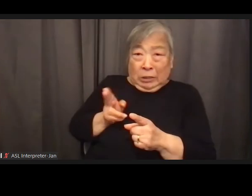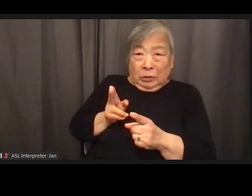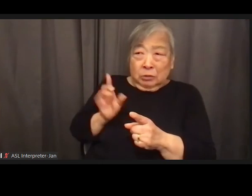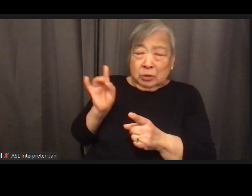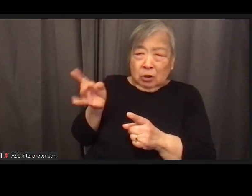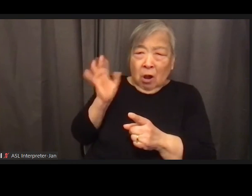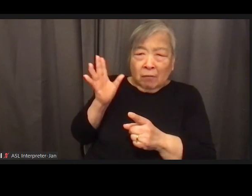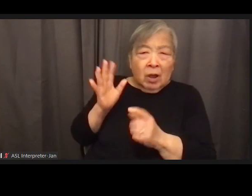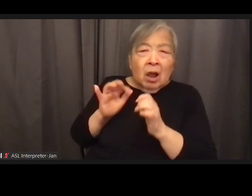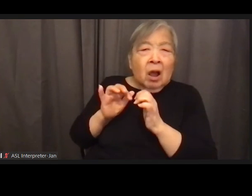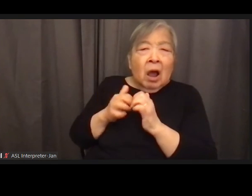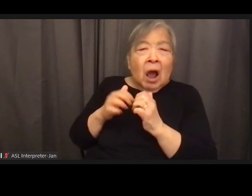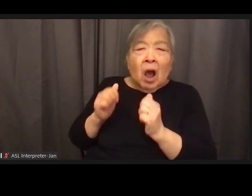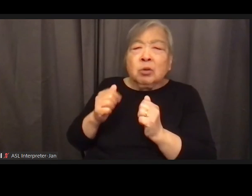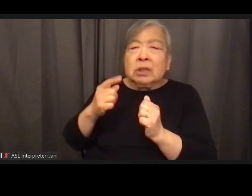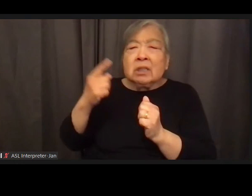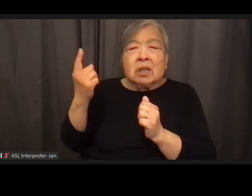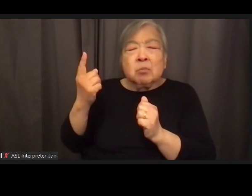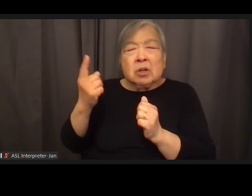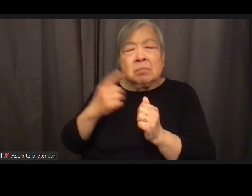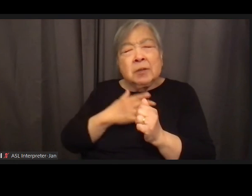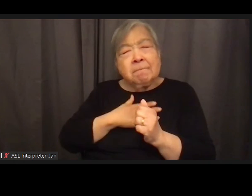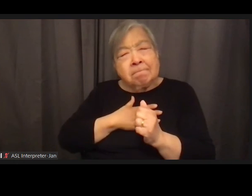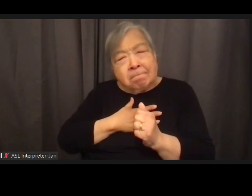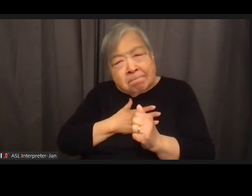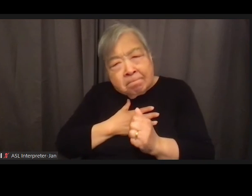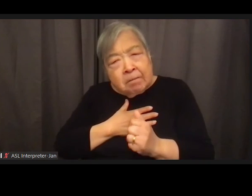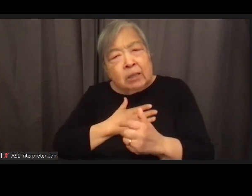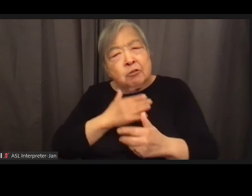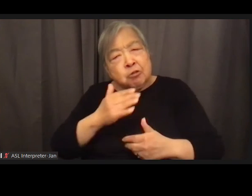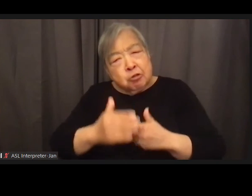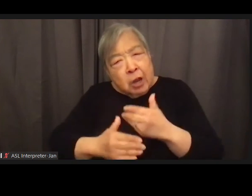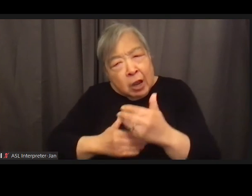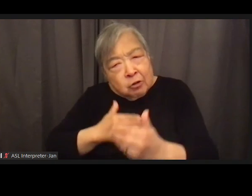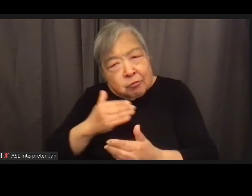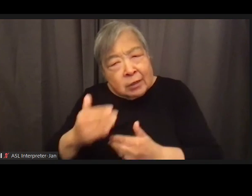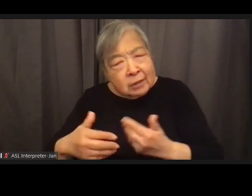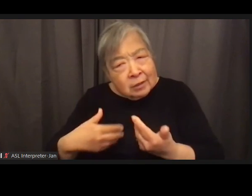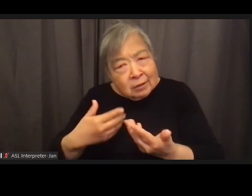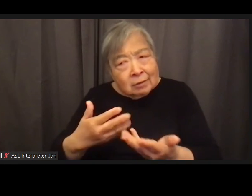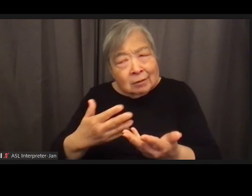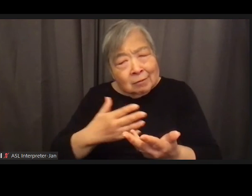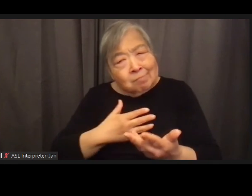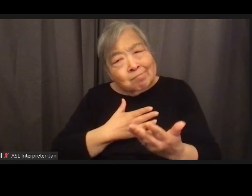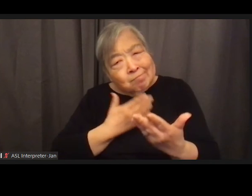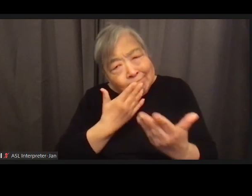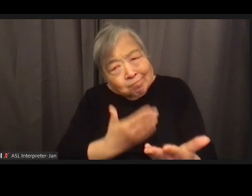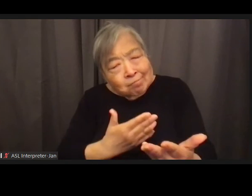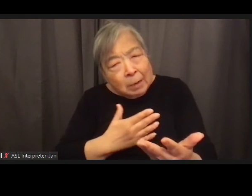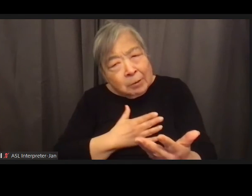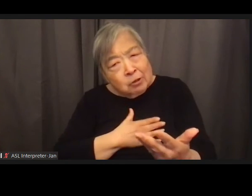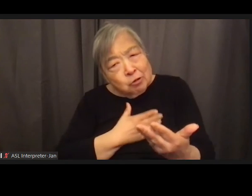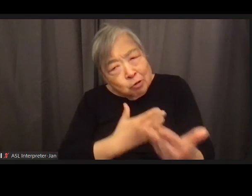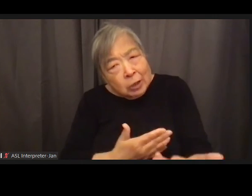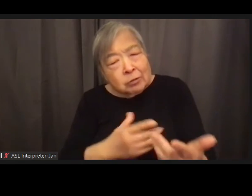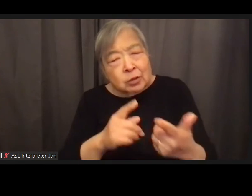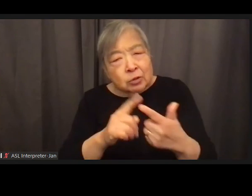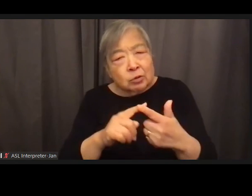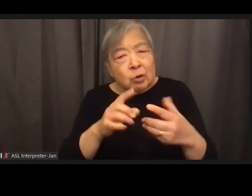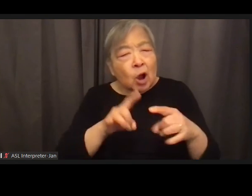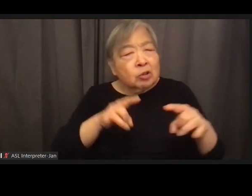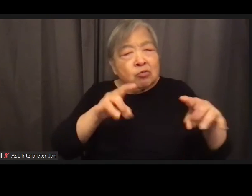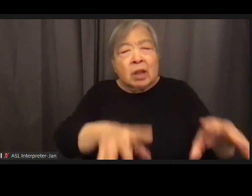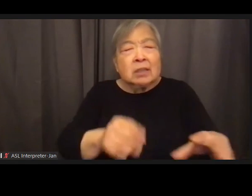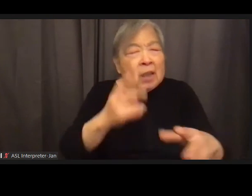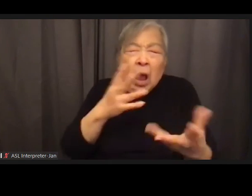can somebody be so generous, you know, to Australia, seeing what? Well, anyway, these